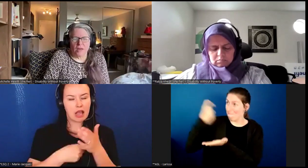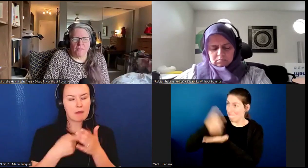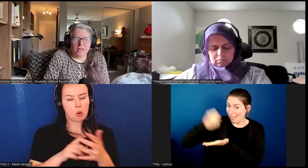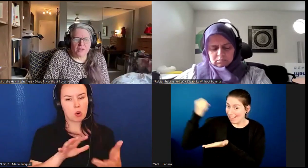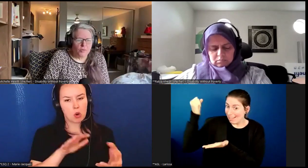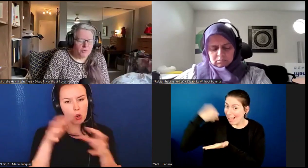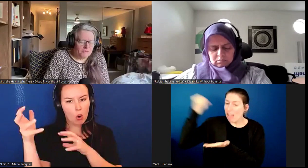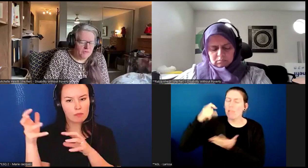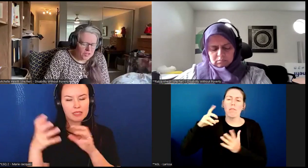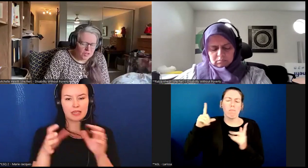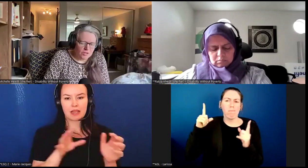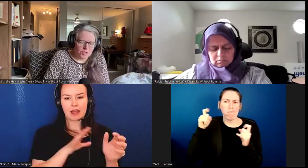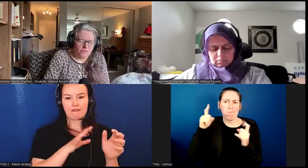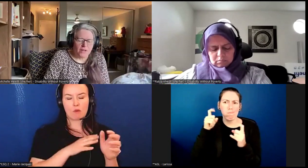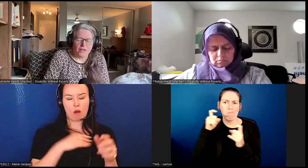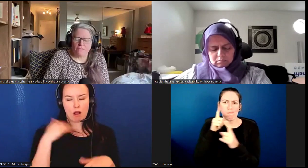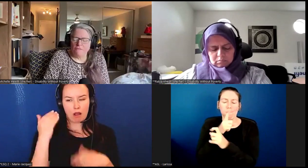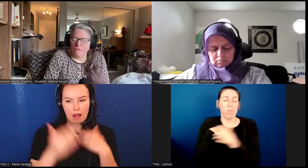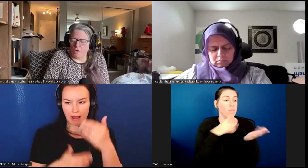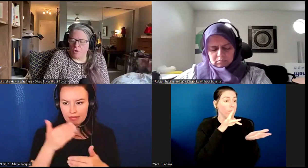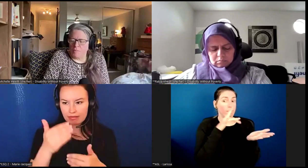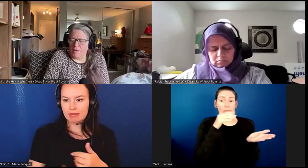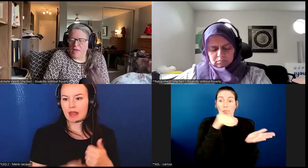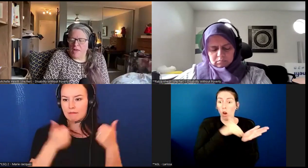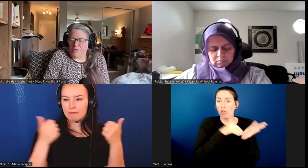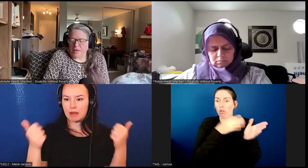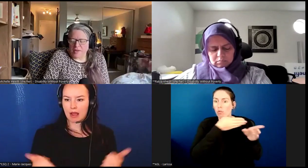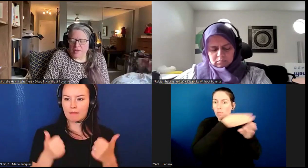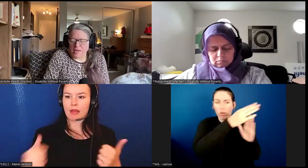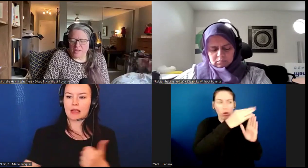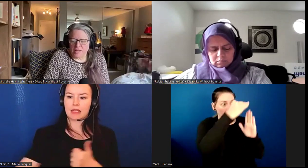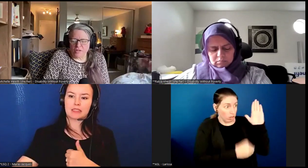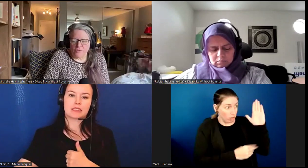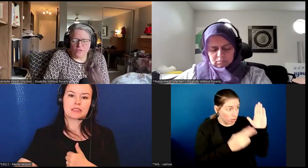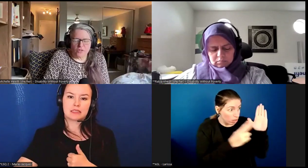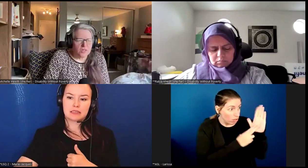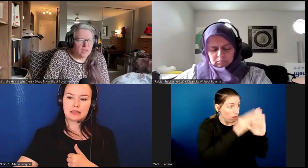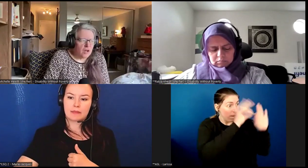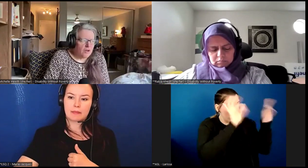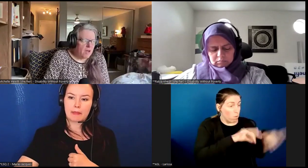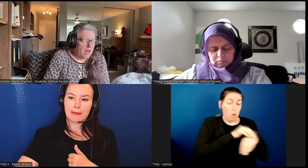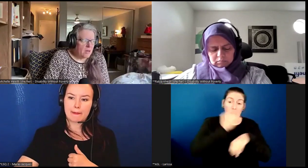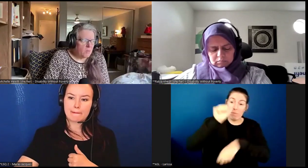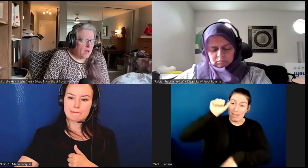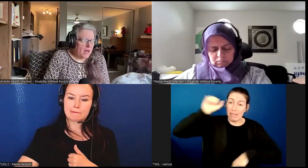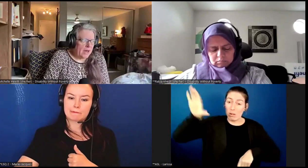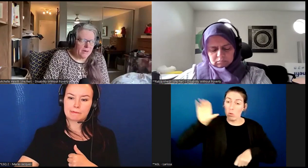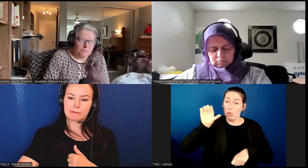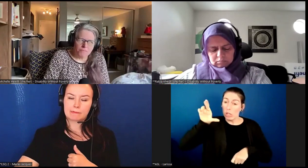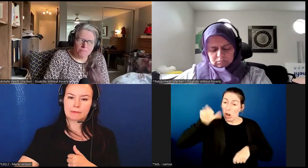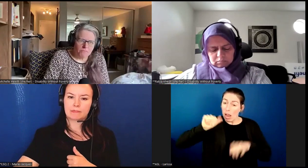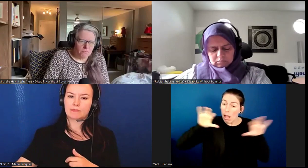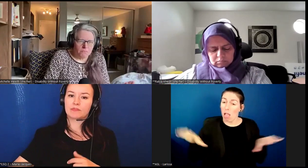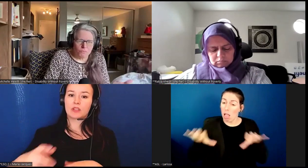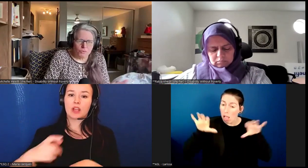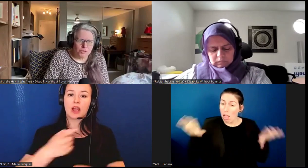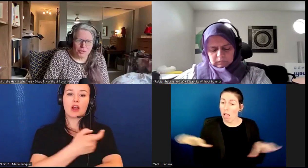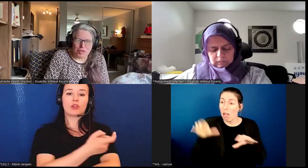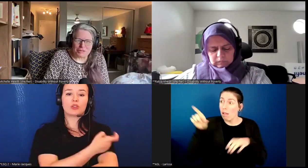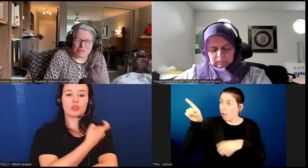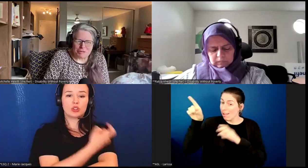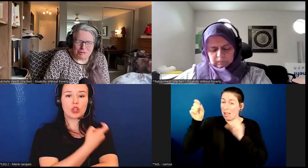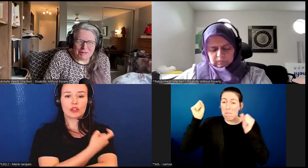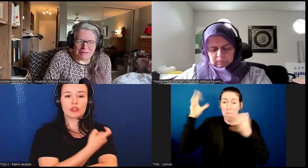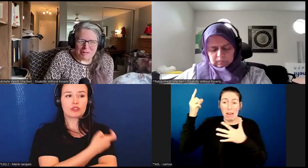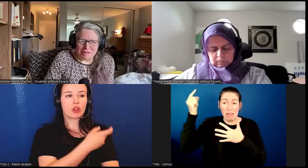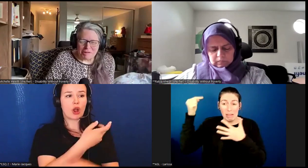requires a medical professional to fill in a form that then gets sent off to the CRA, where multiple